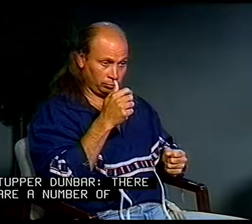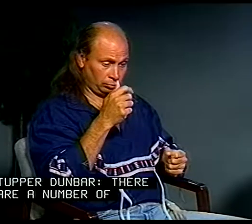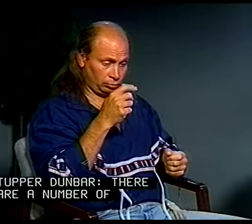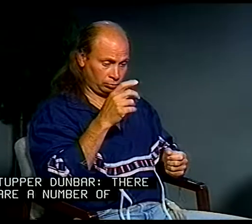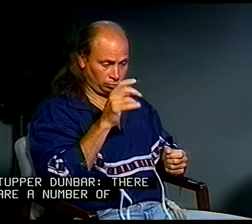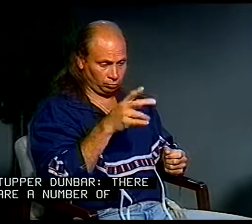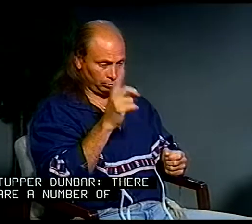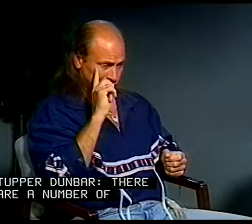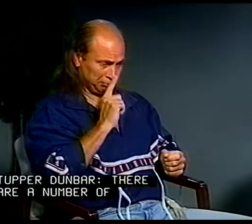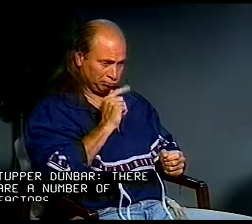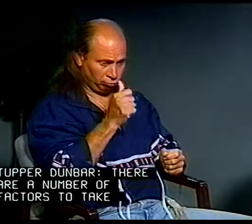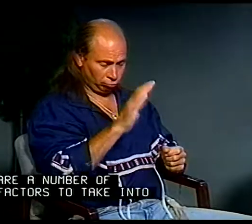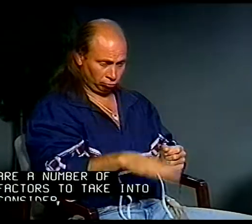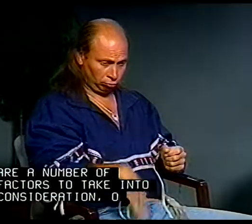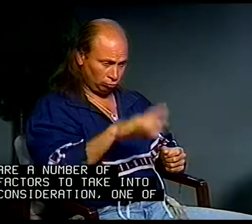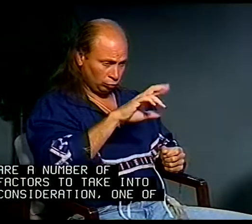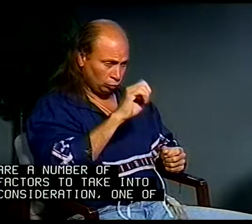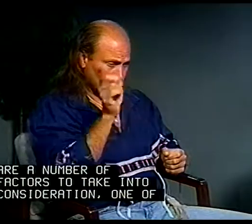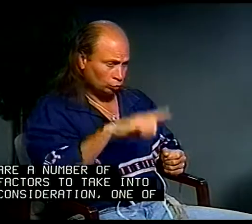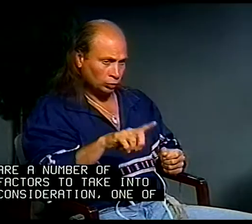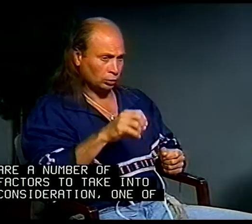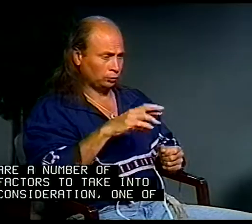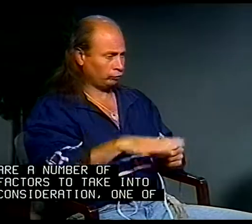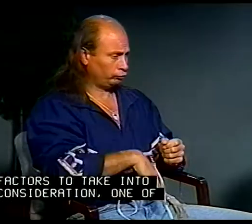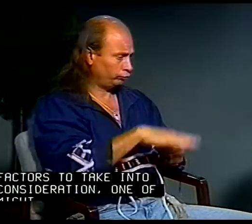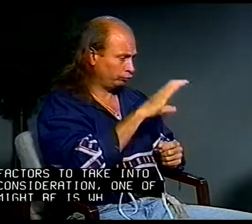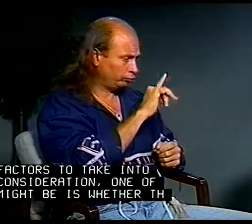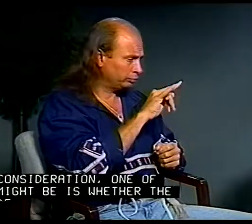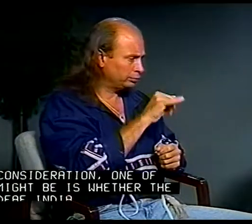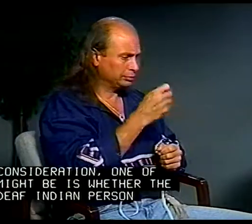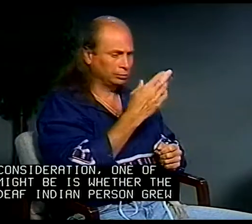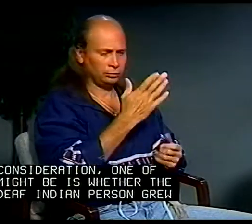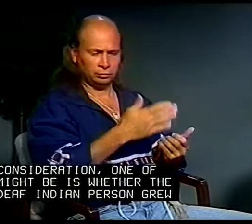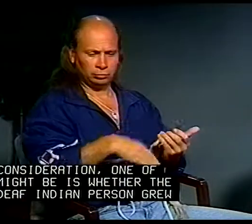A number of factors to take into consideration.